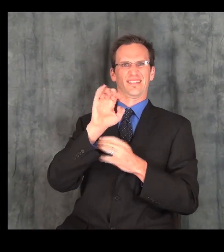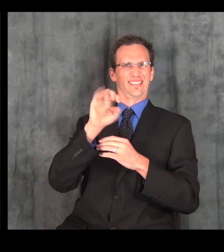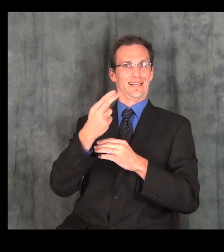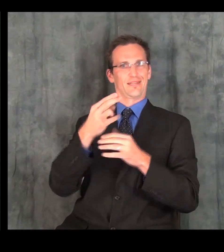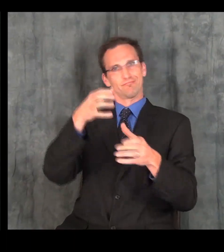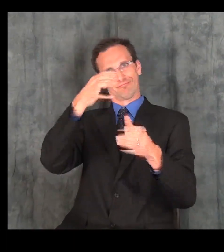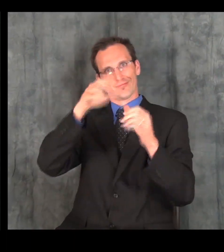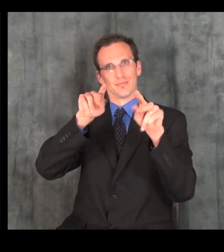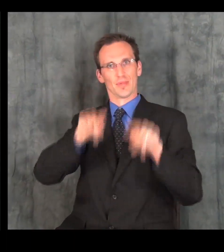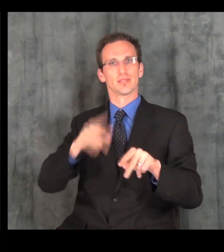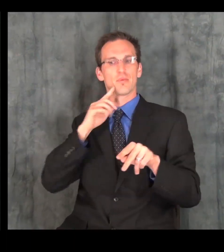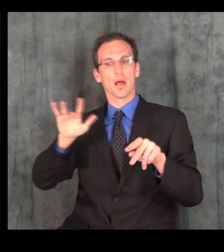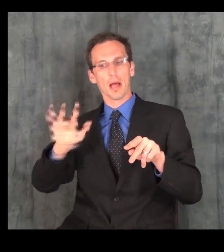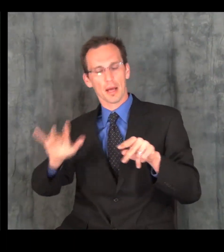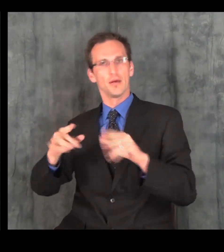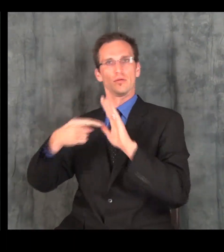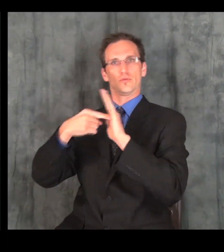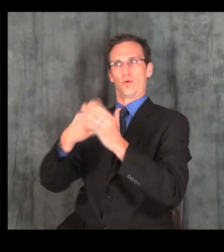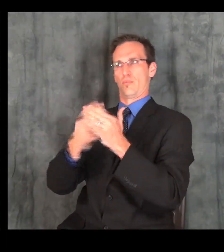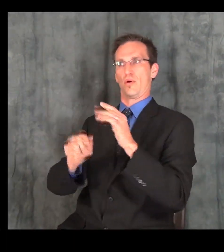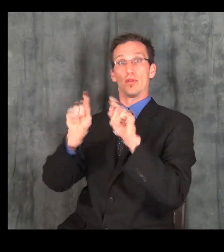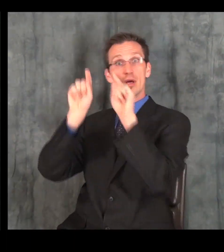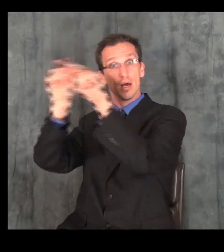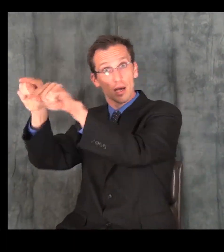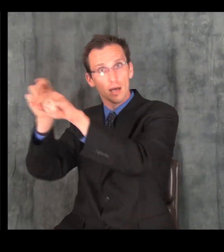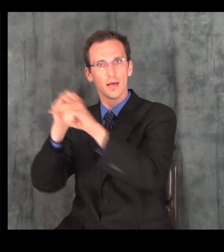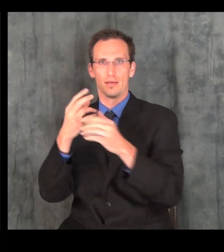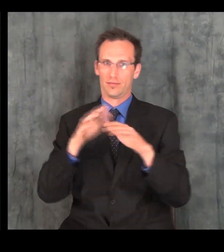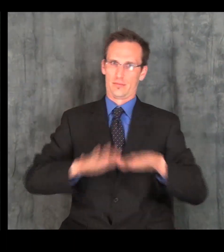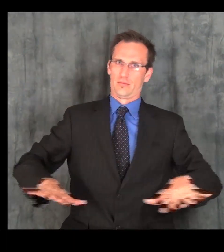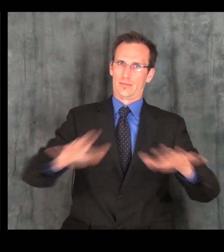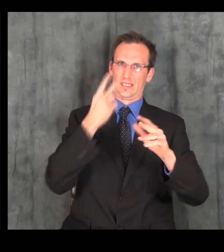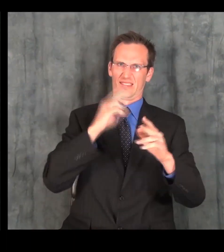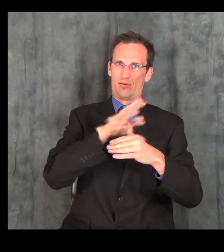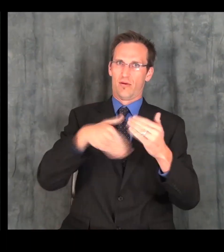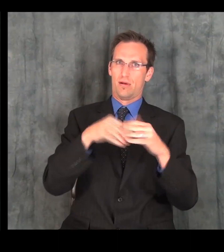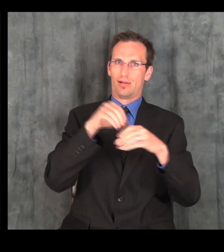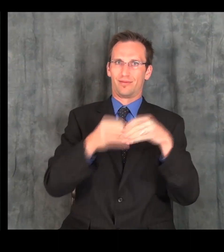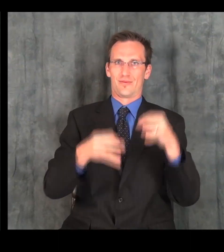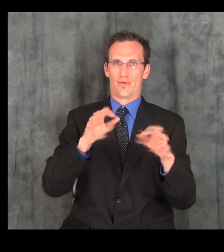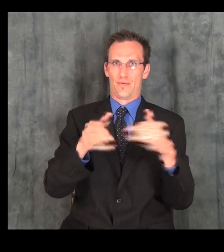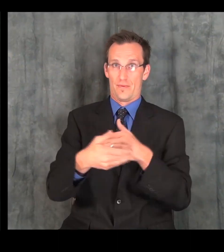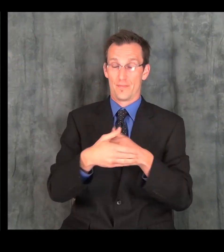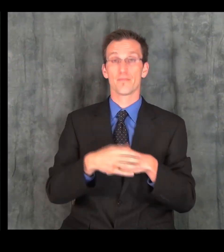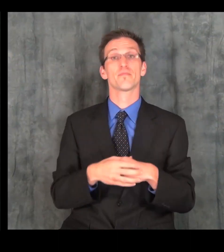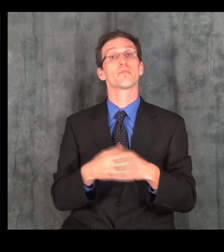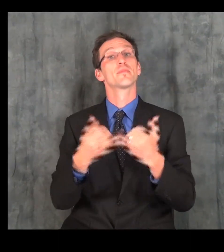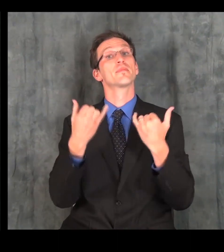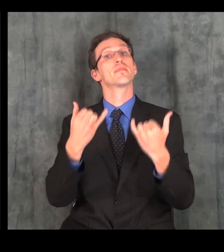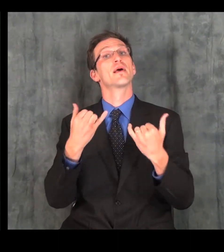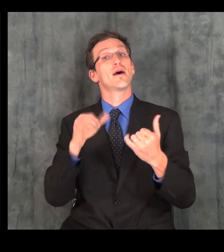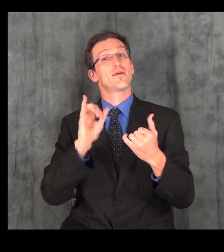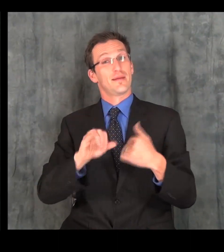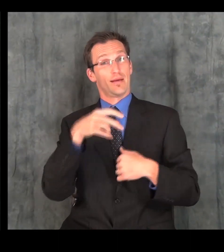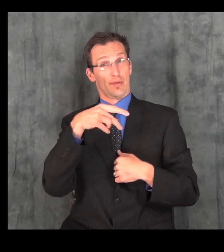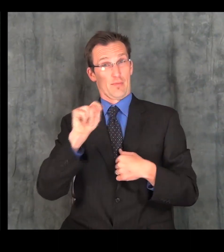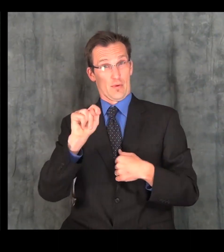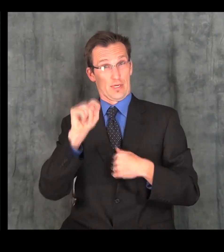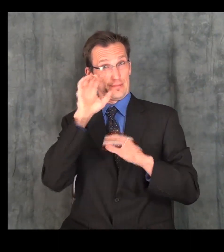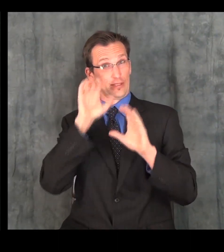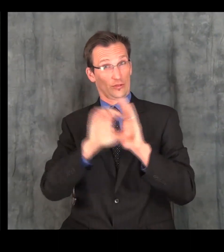did that, but to make sure that they could see everybody. So what you see on this PowerPoint for scenario